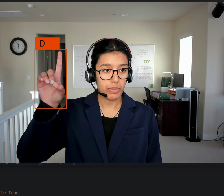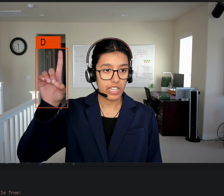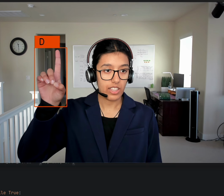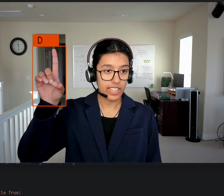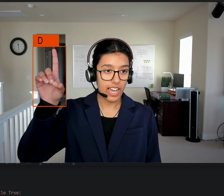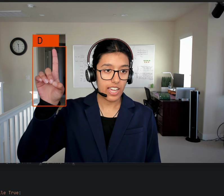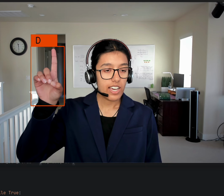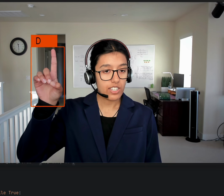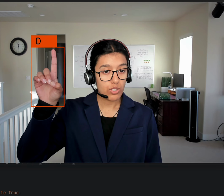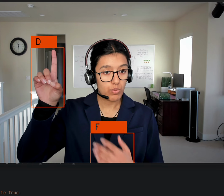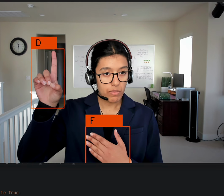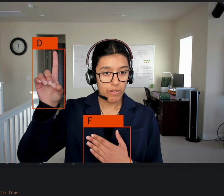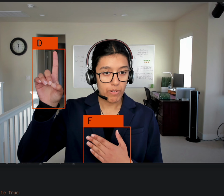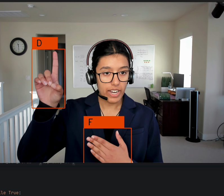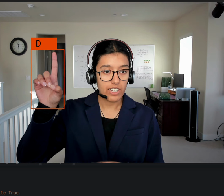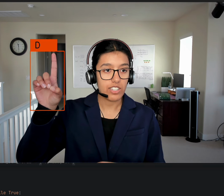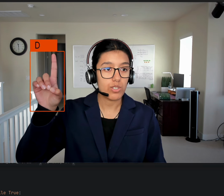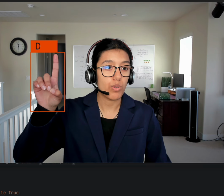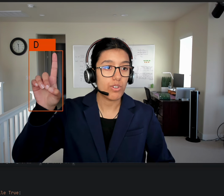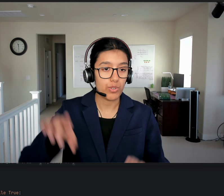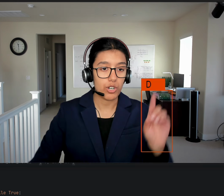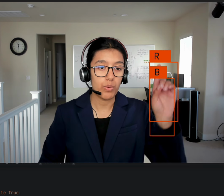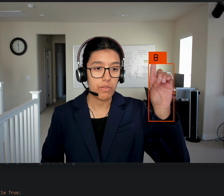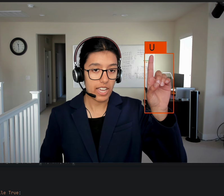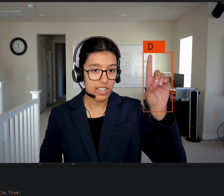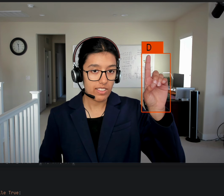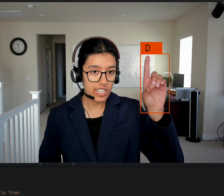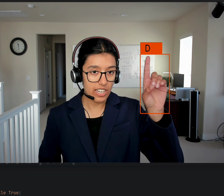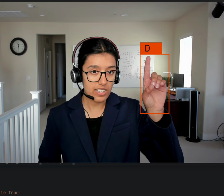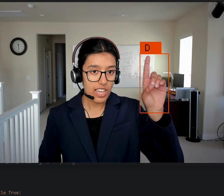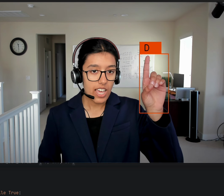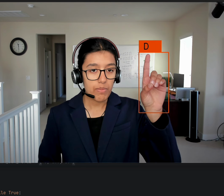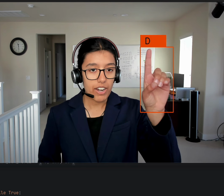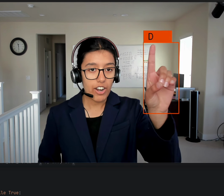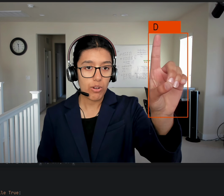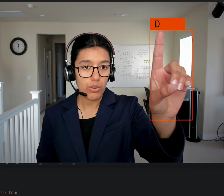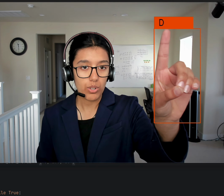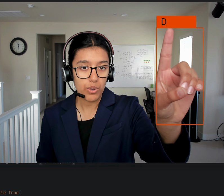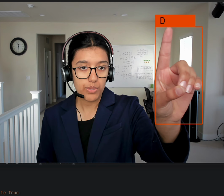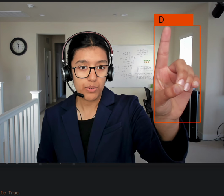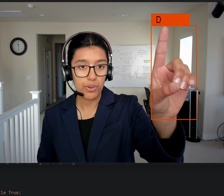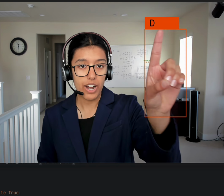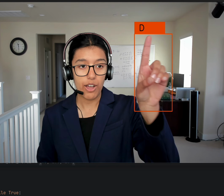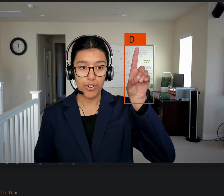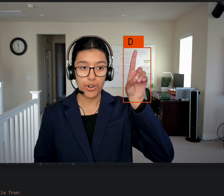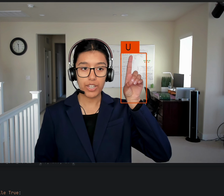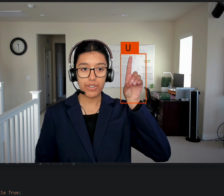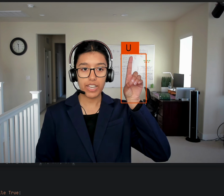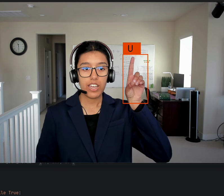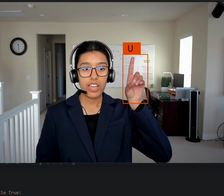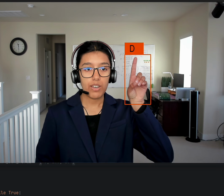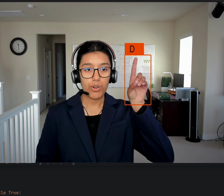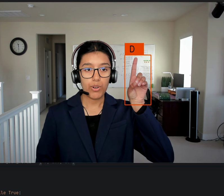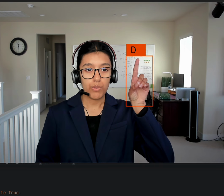be like that. And this is with my right hand. This will also work with my left hand. And no matter how close or how far away you